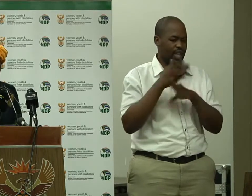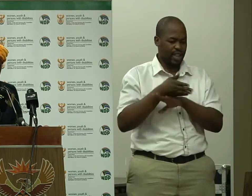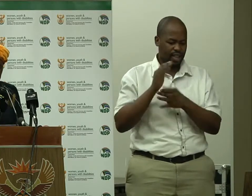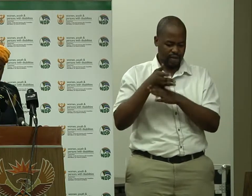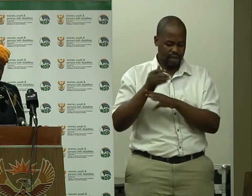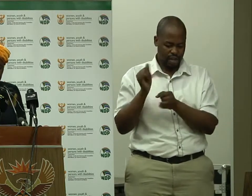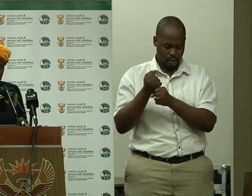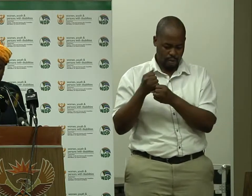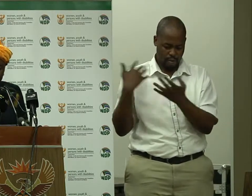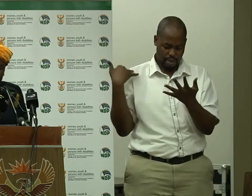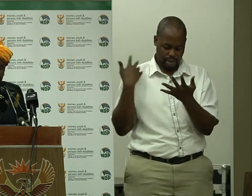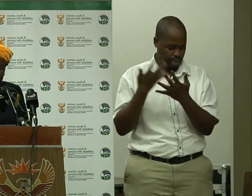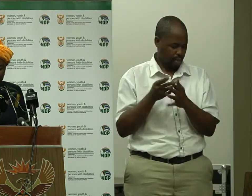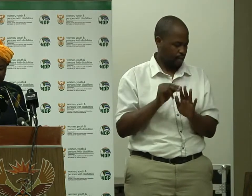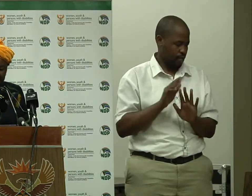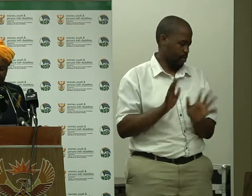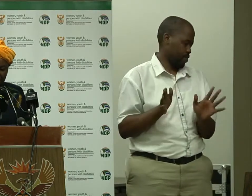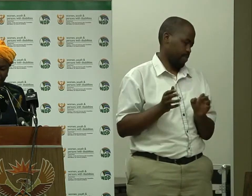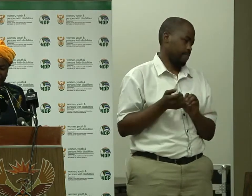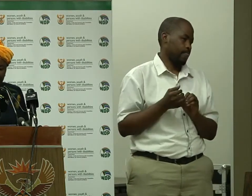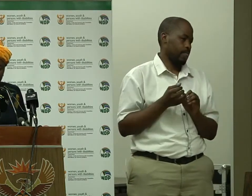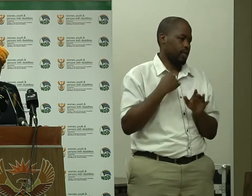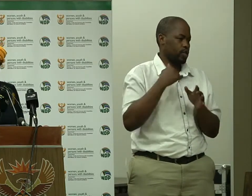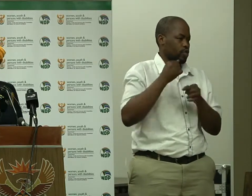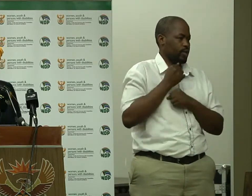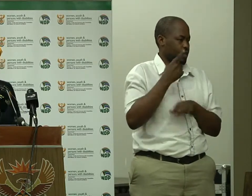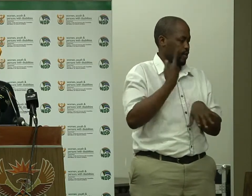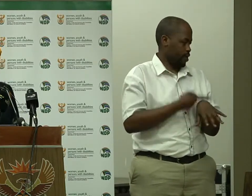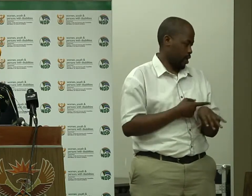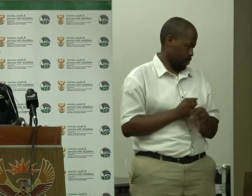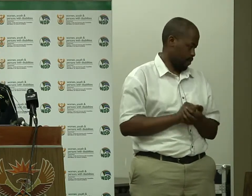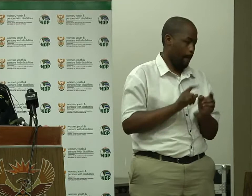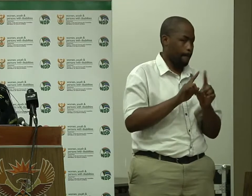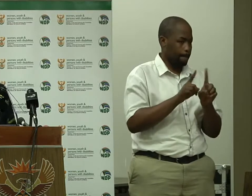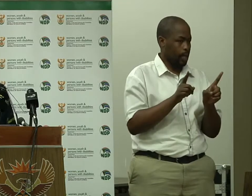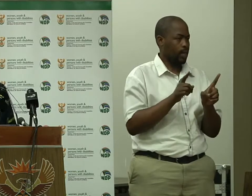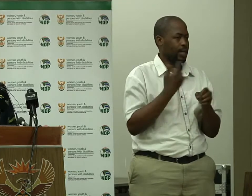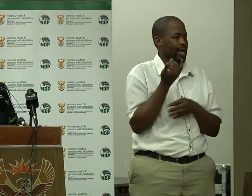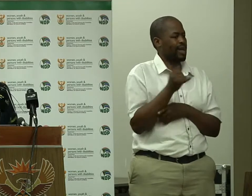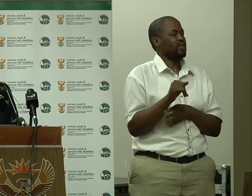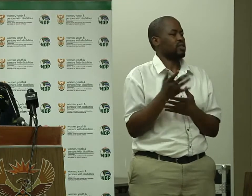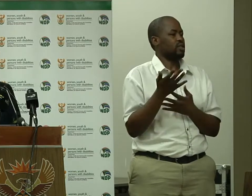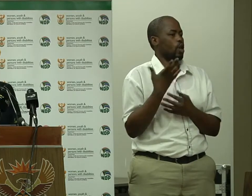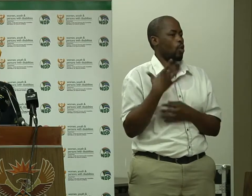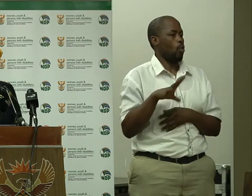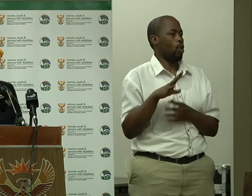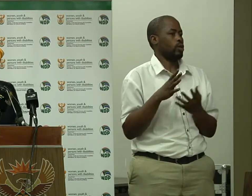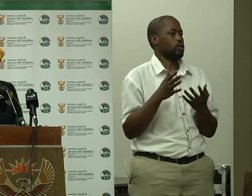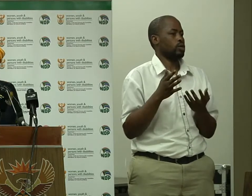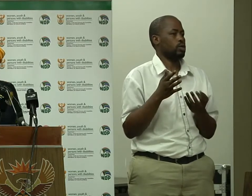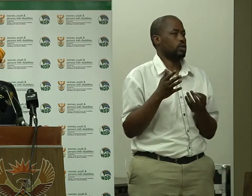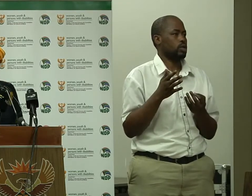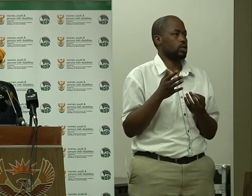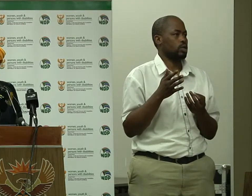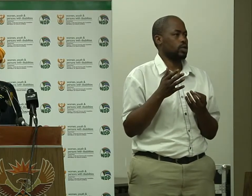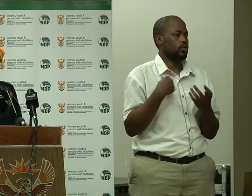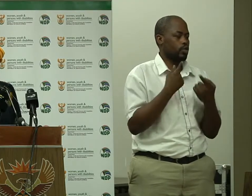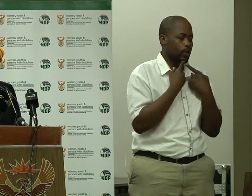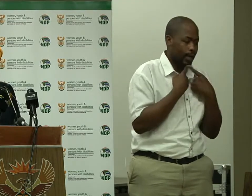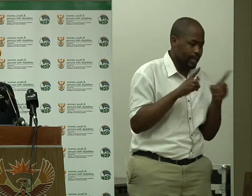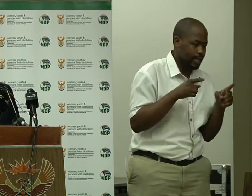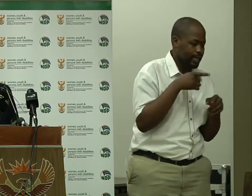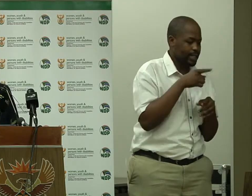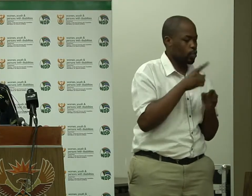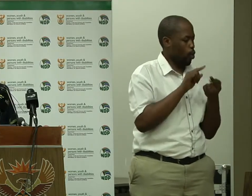that were made in the interest of time, but I still want to mention this